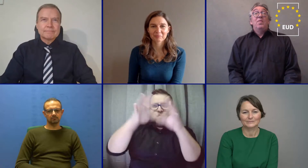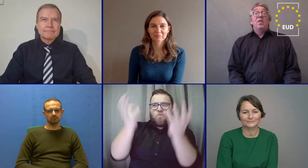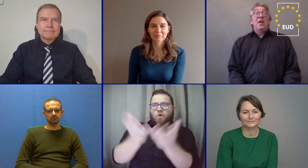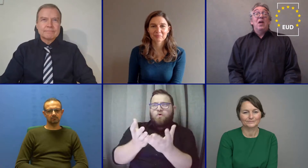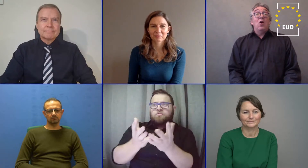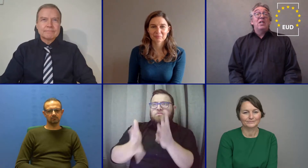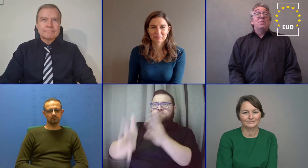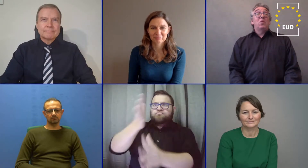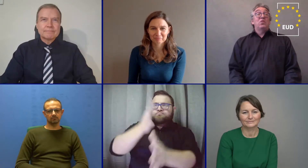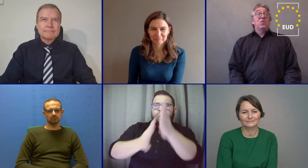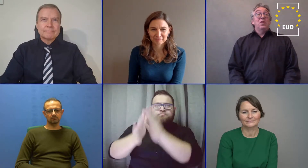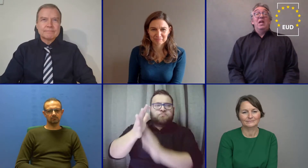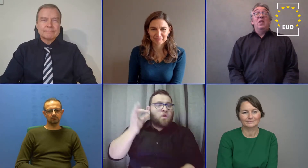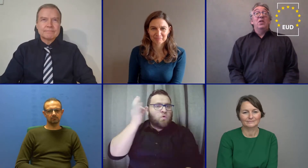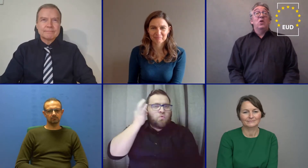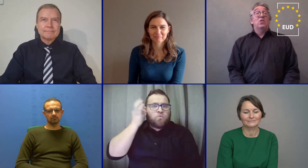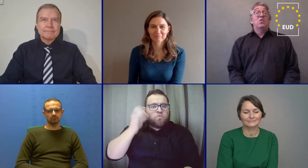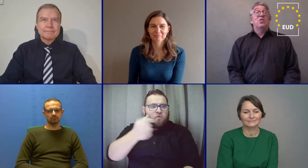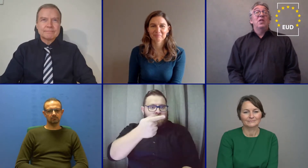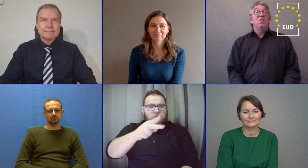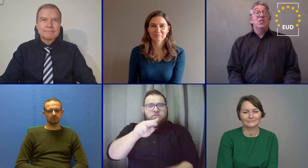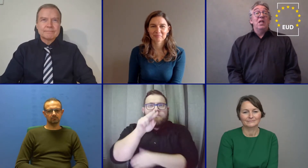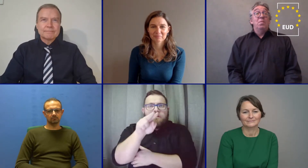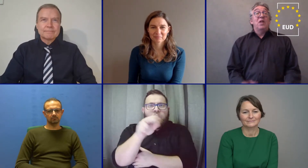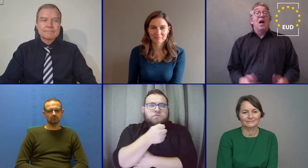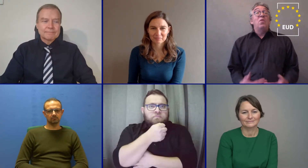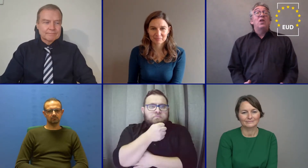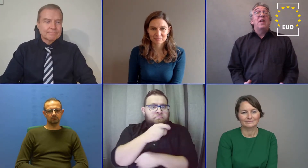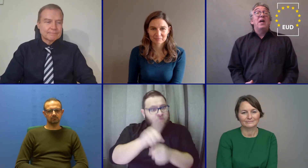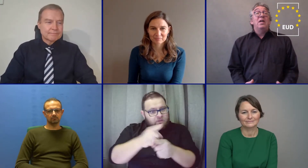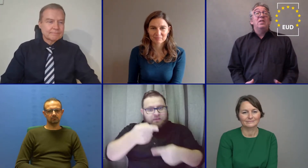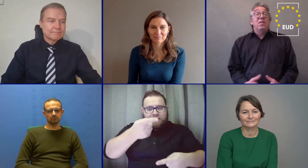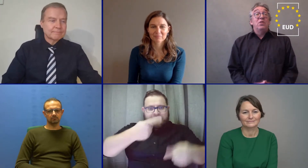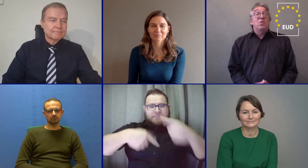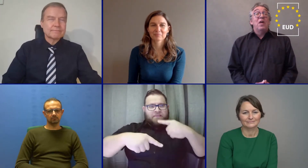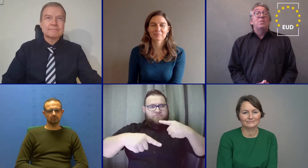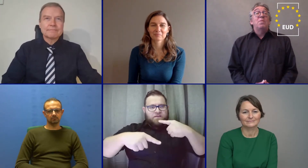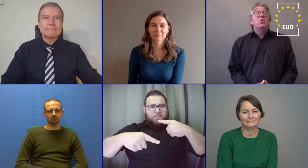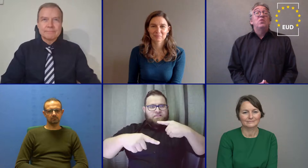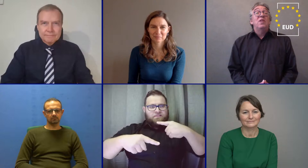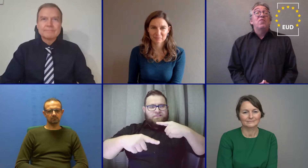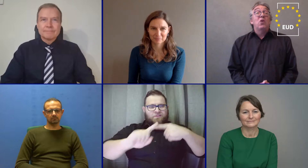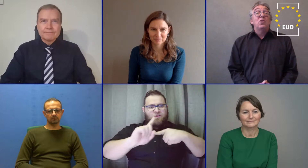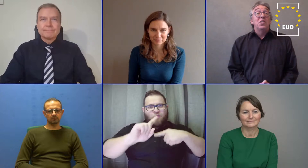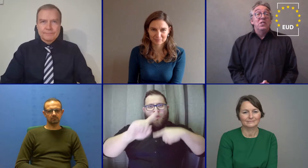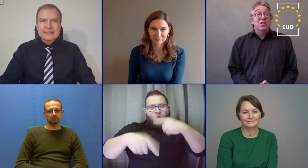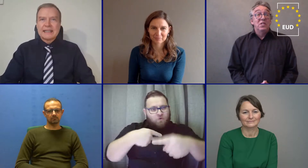They are exposed to the hearing culture continuously, but how are their children exposed to deaf culture?